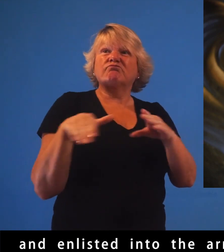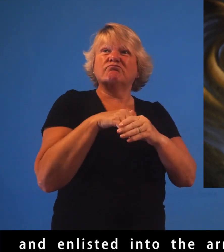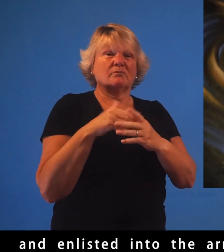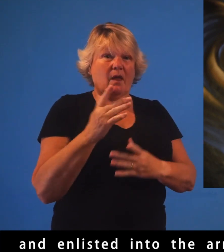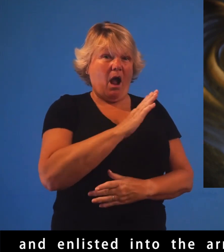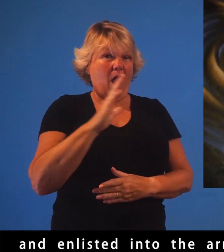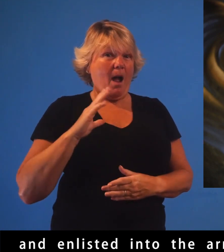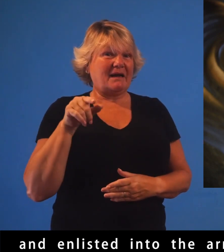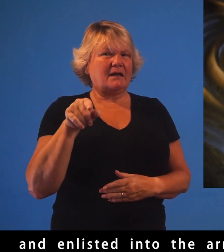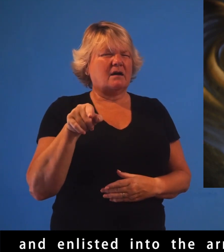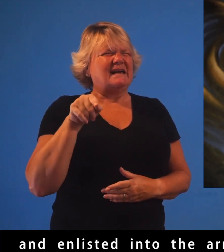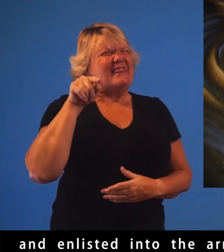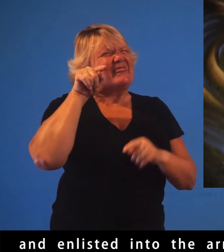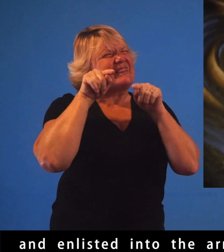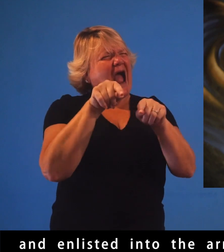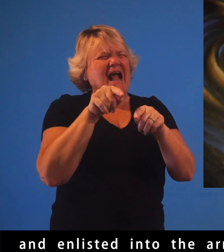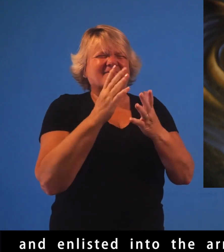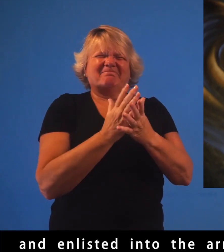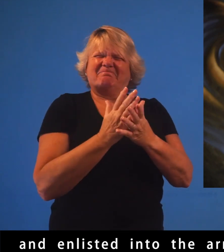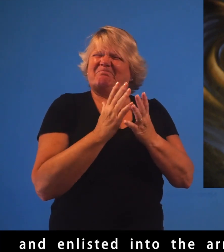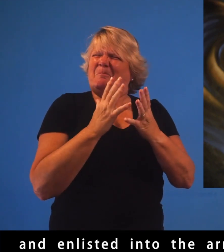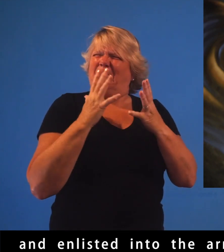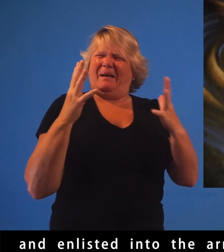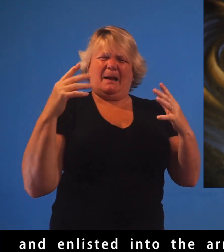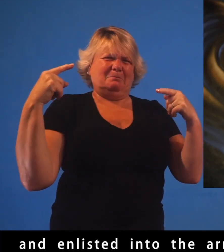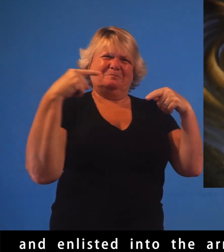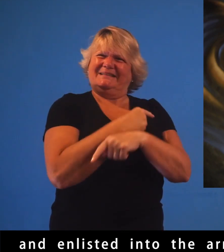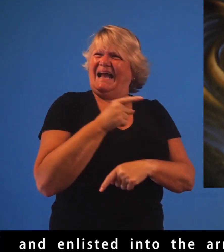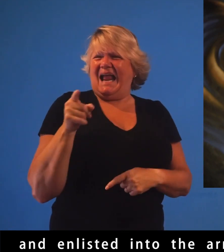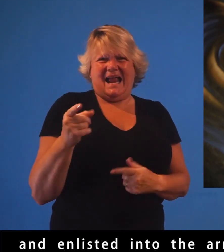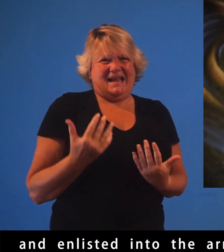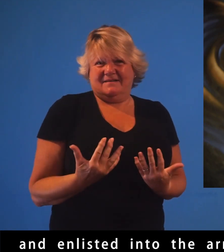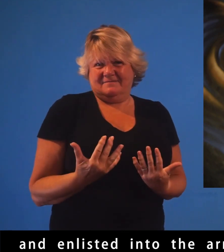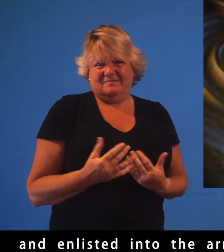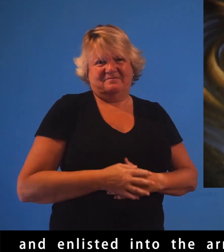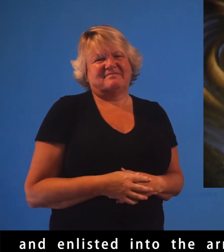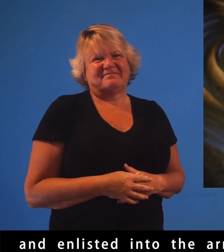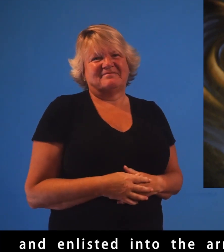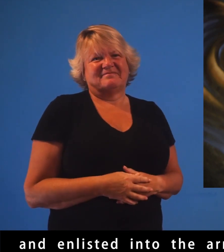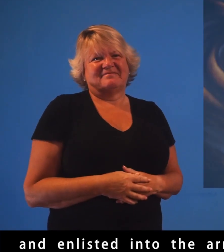and enlisted into the army. It was a terrible mistake.